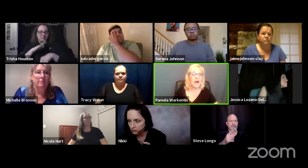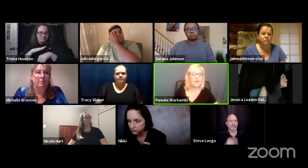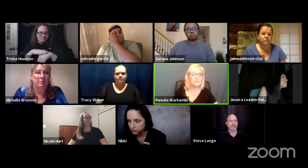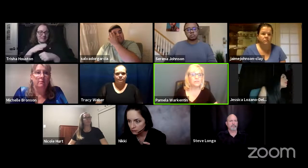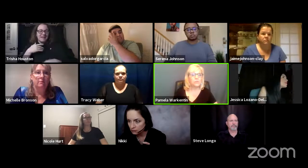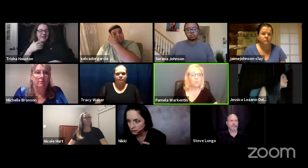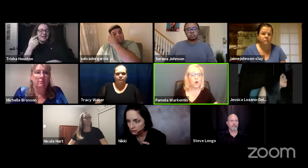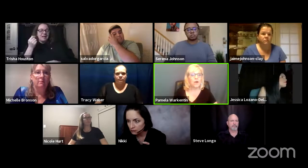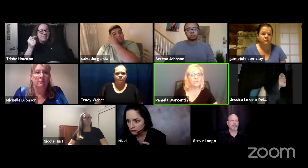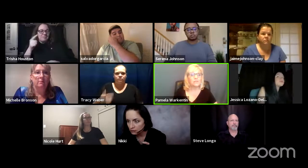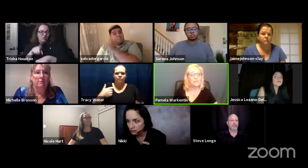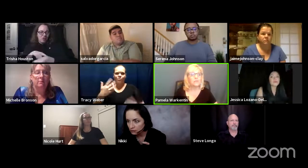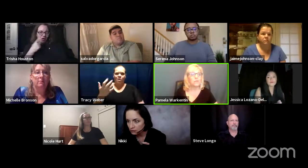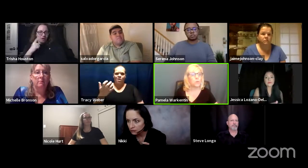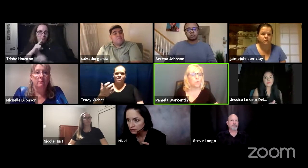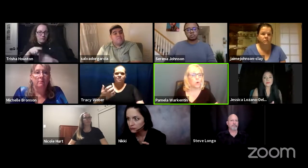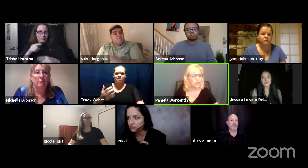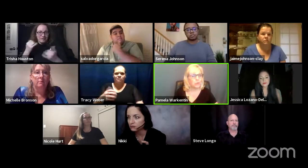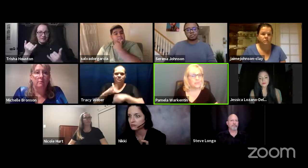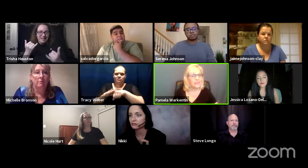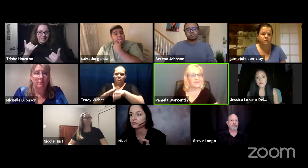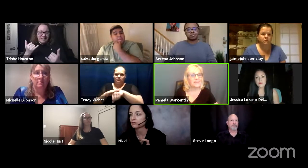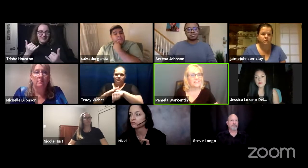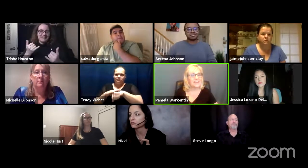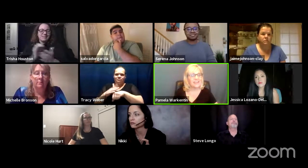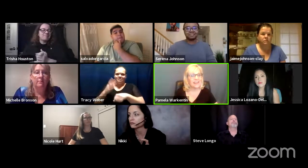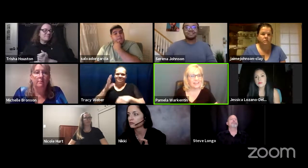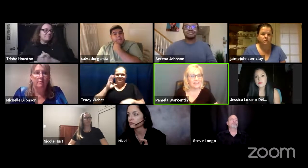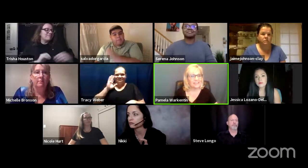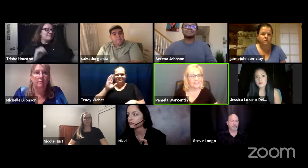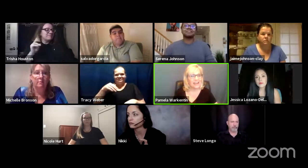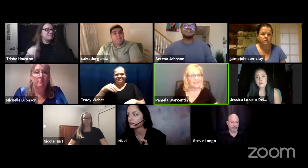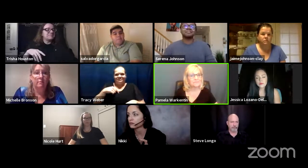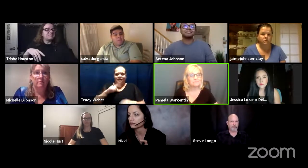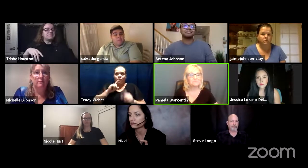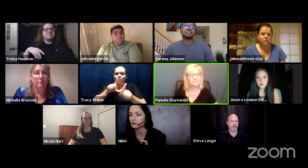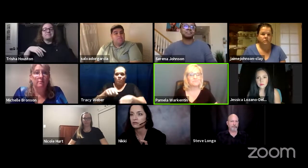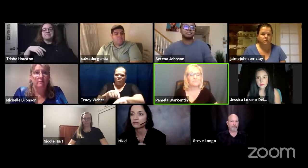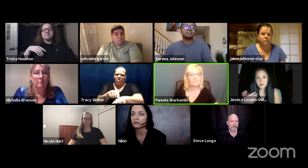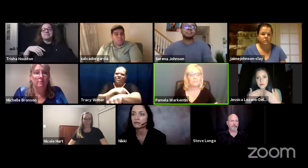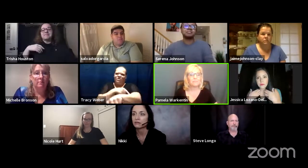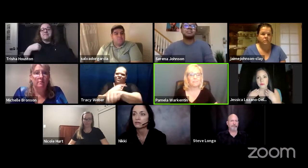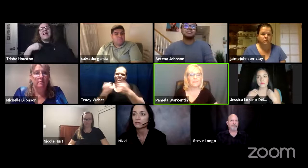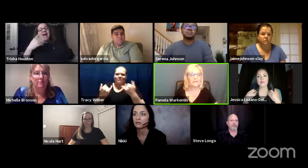I do want to forewarn you that it is a little lengthy tonight.